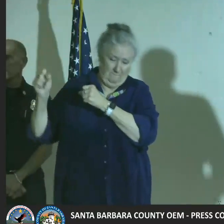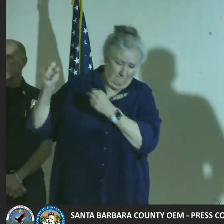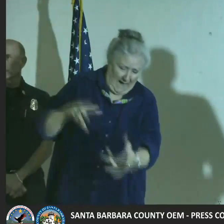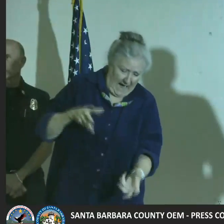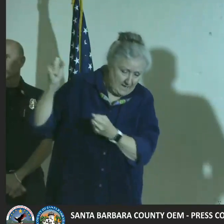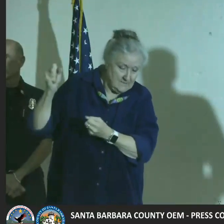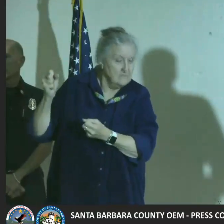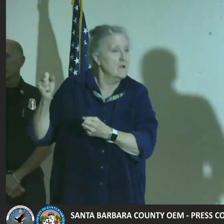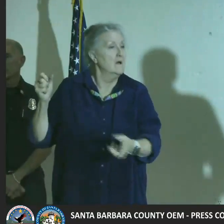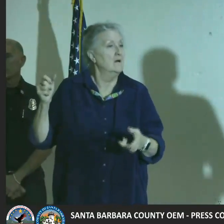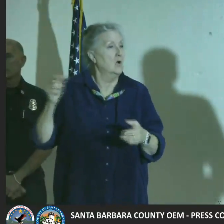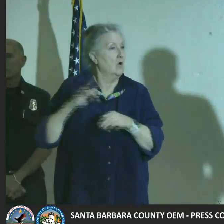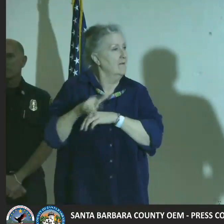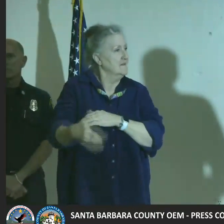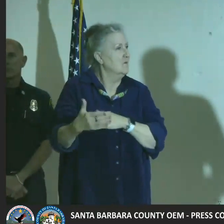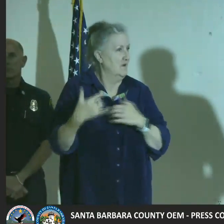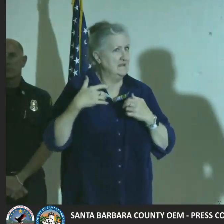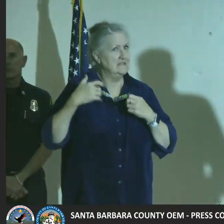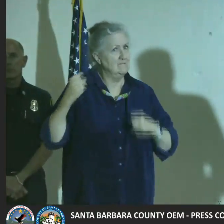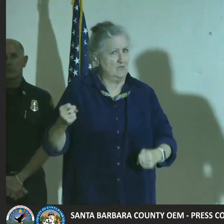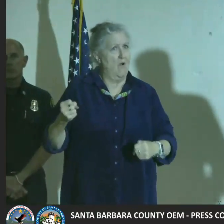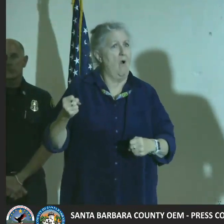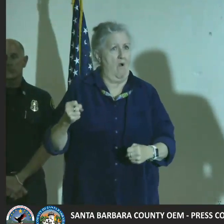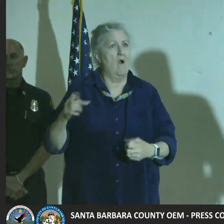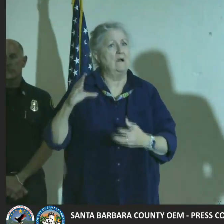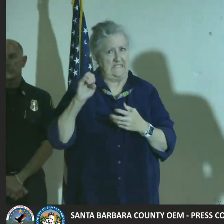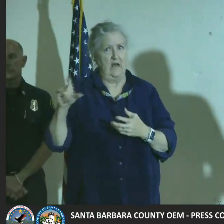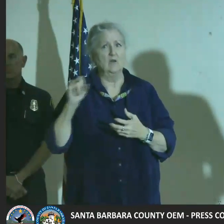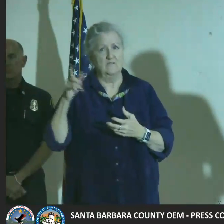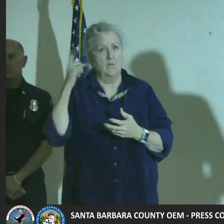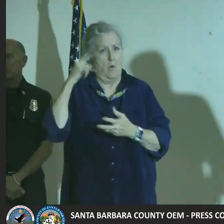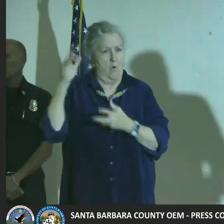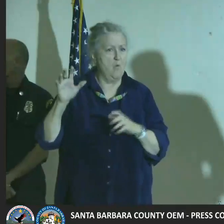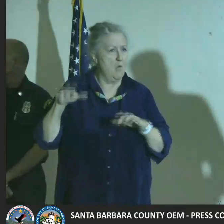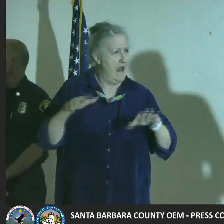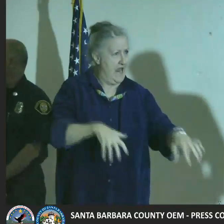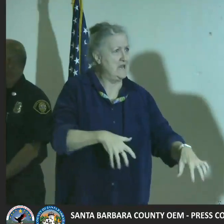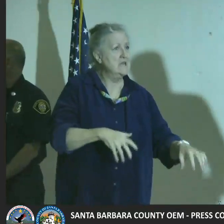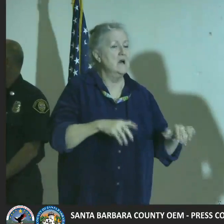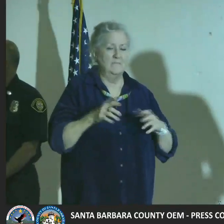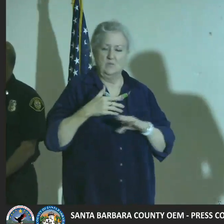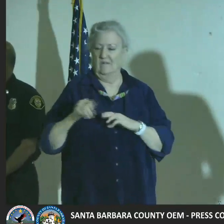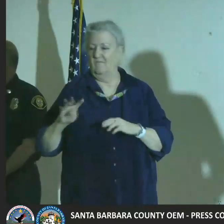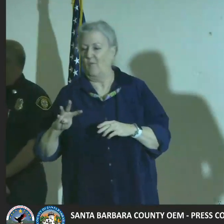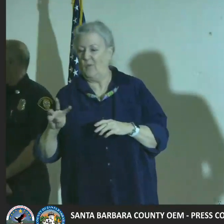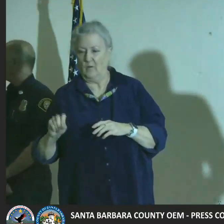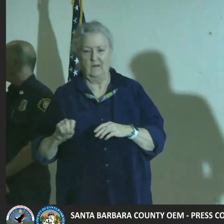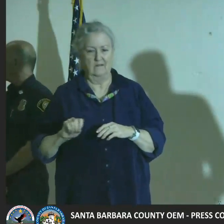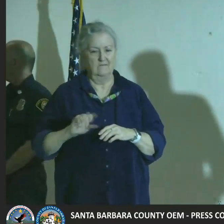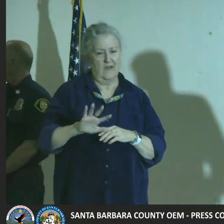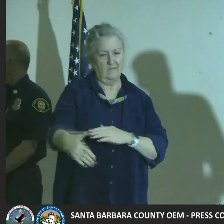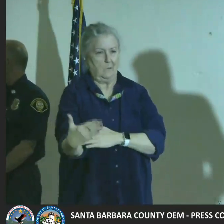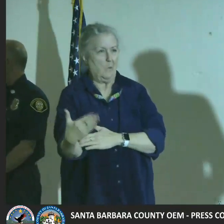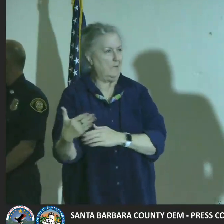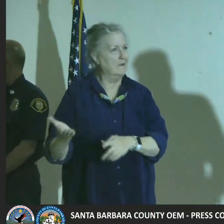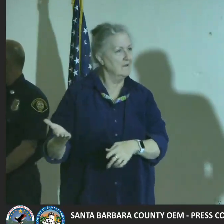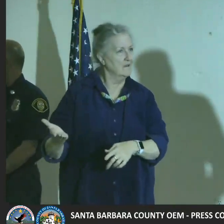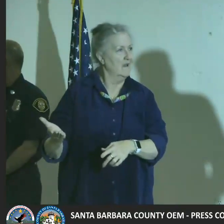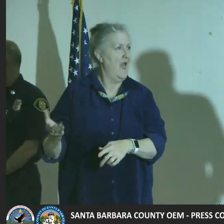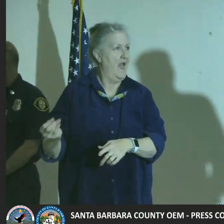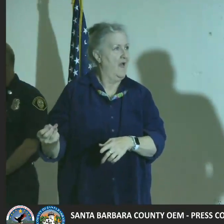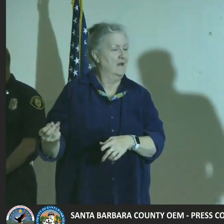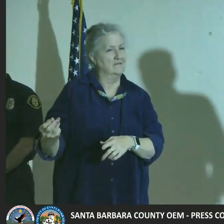early this morning where we had some pretty intense cells that were forming about between 4:30 and 5 a.m.